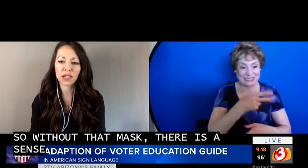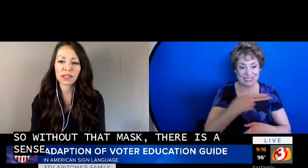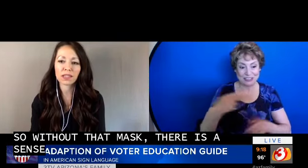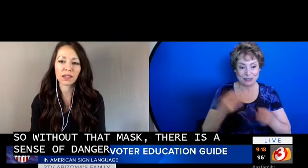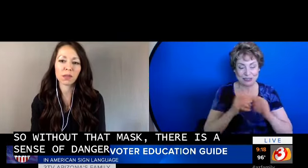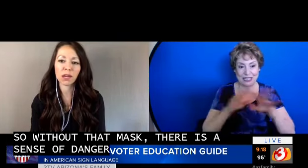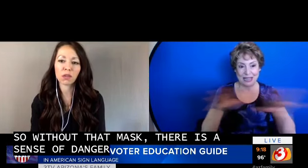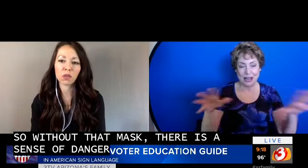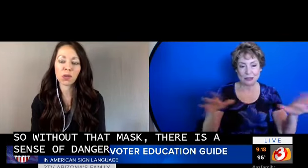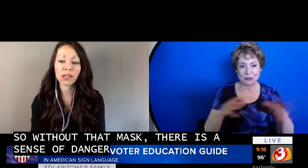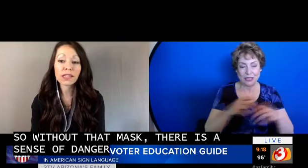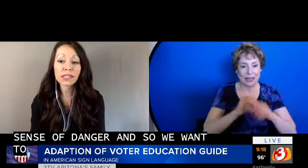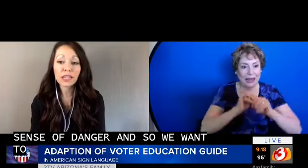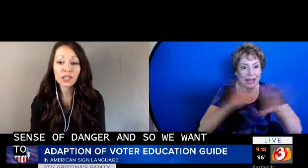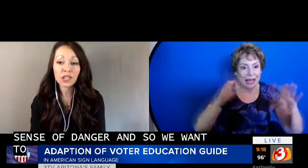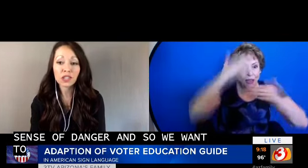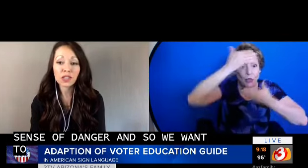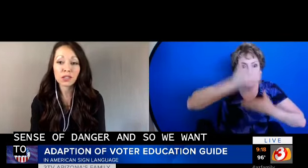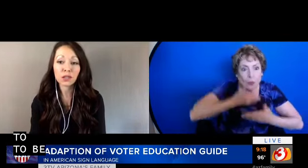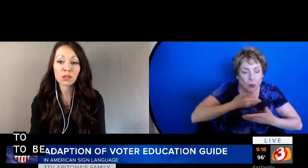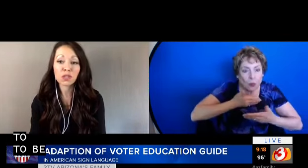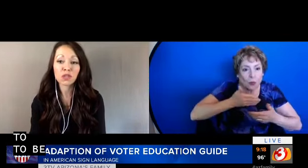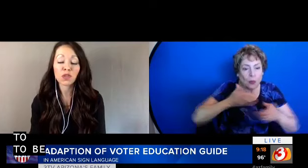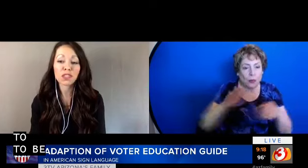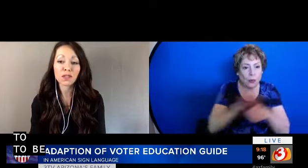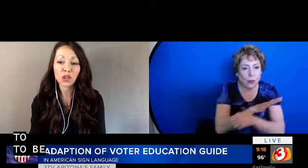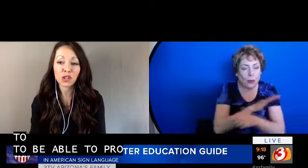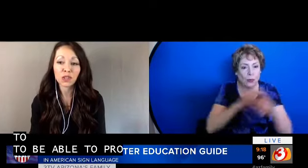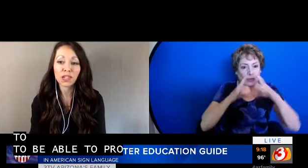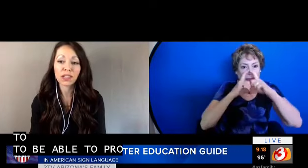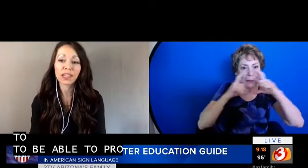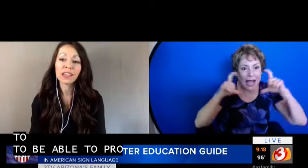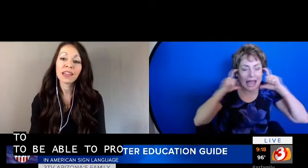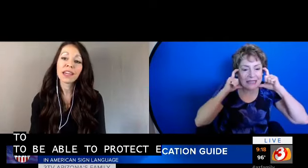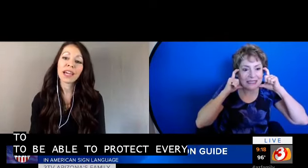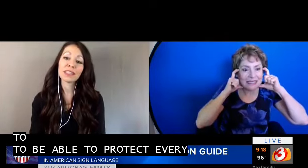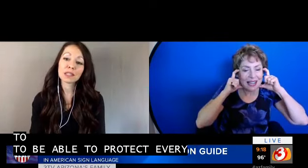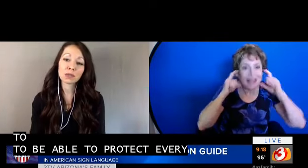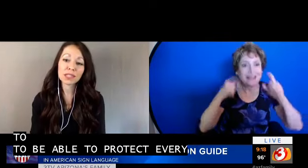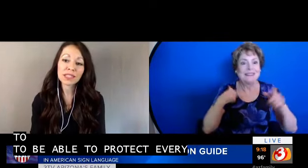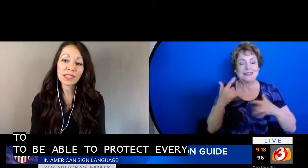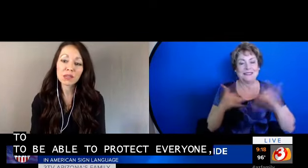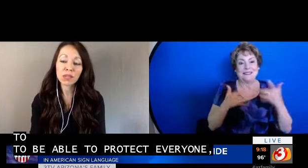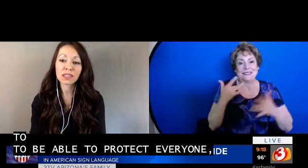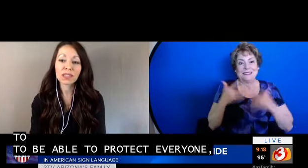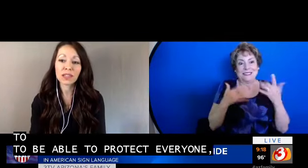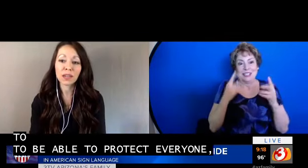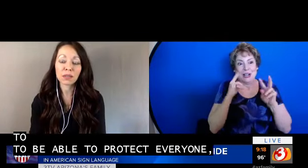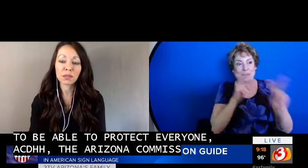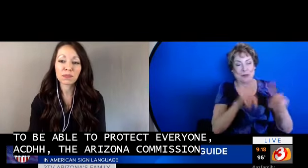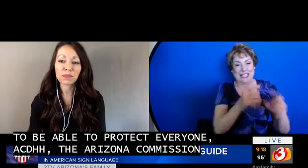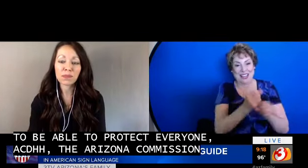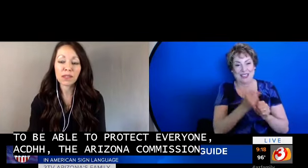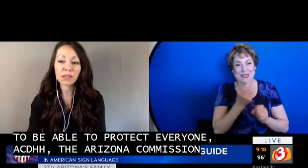to protect everyone. ACDHH, the Arizona Commission for the Deaf and Hard of Hearing, has recently